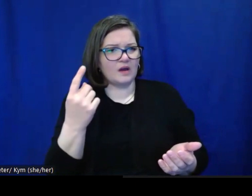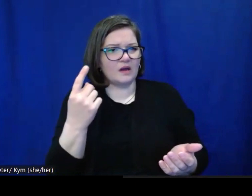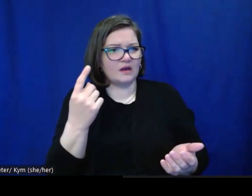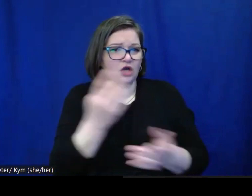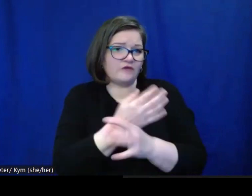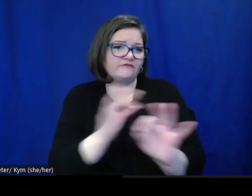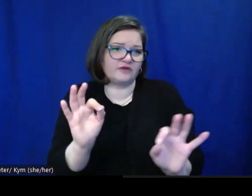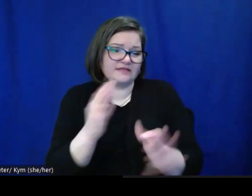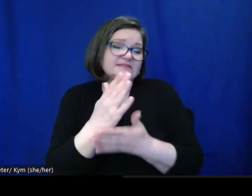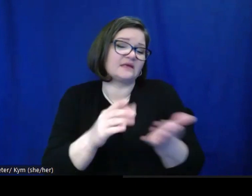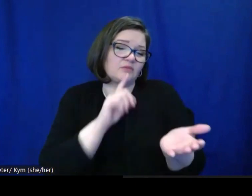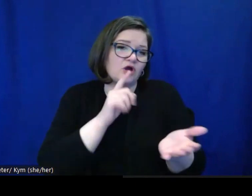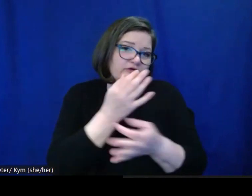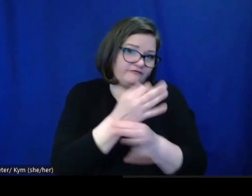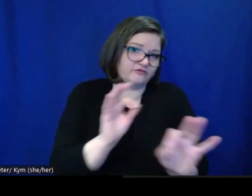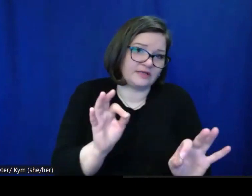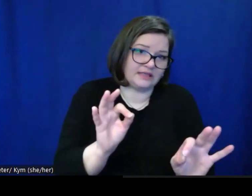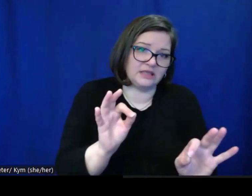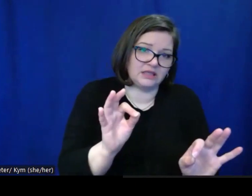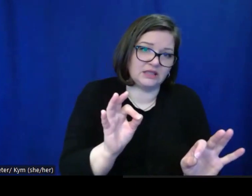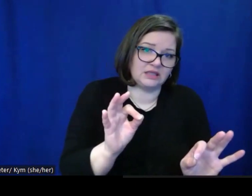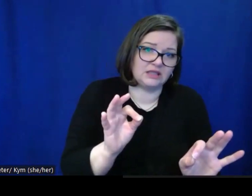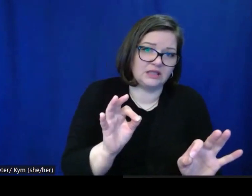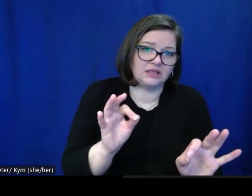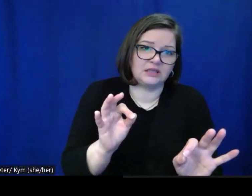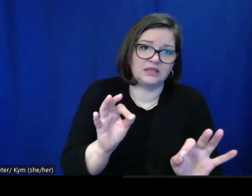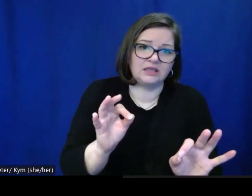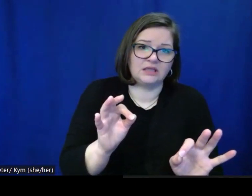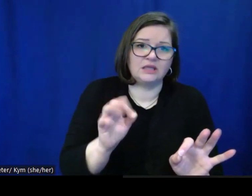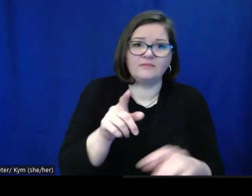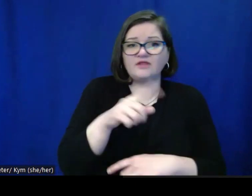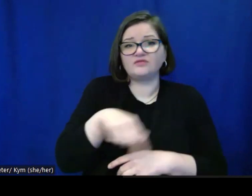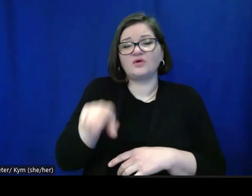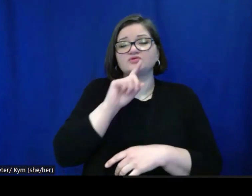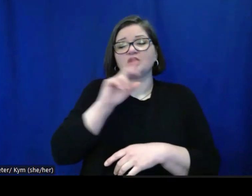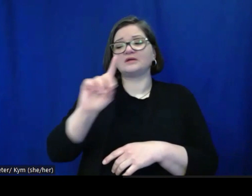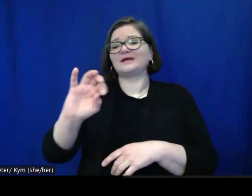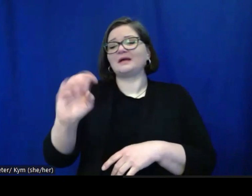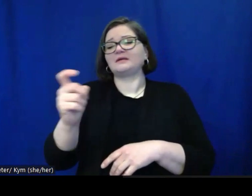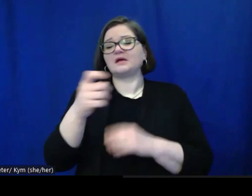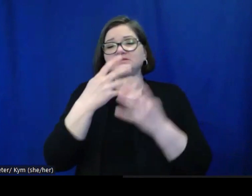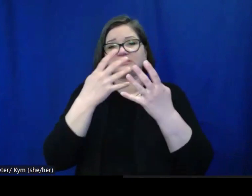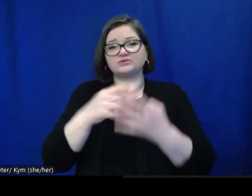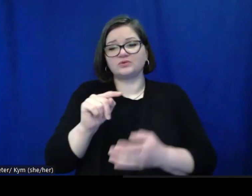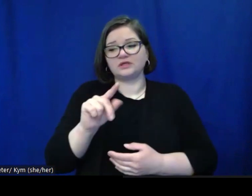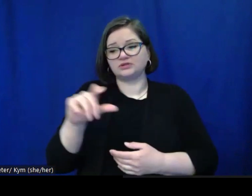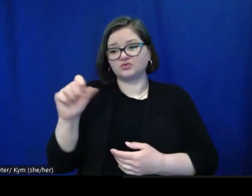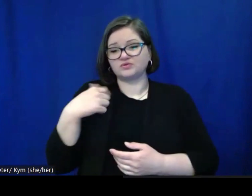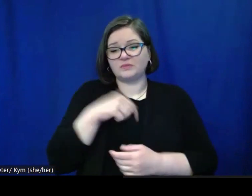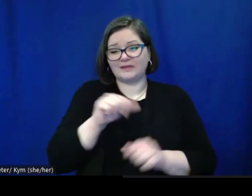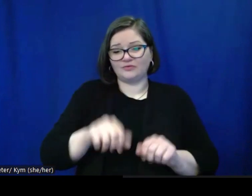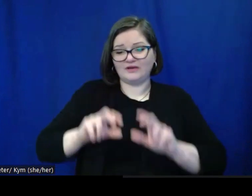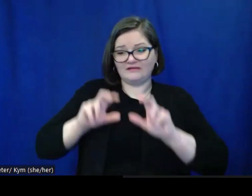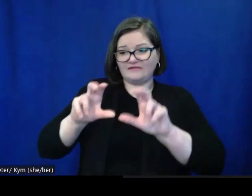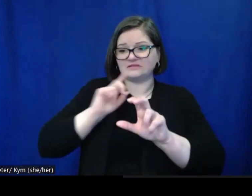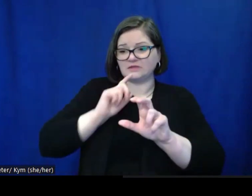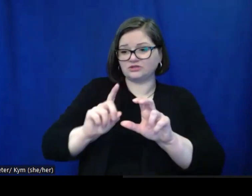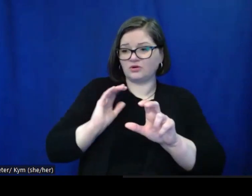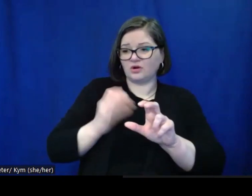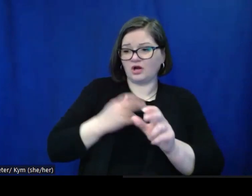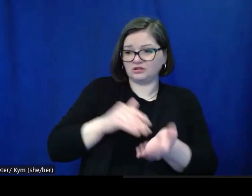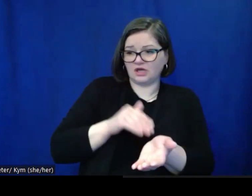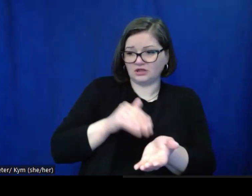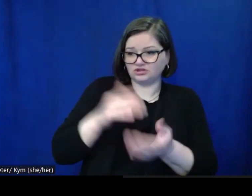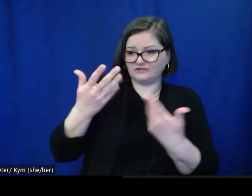free. Sorry, there are some that are free, but here are some diagnostic screening tools that we can invest in making sure that our providers are